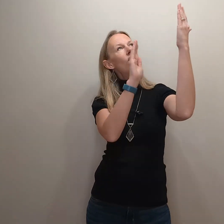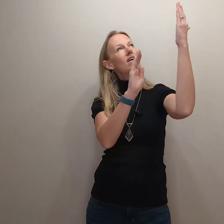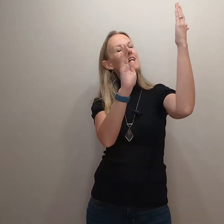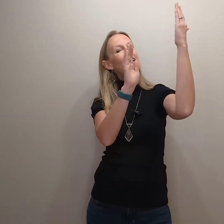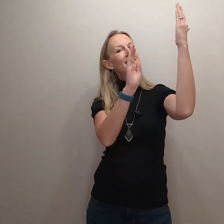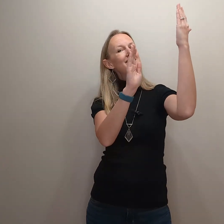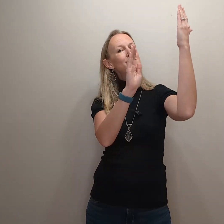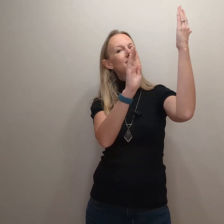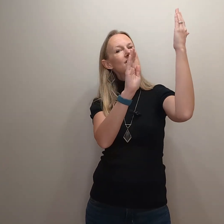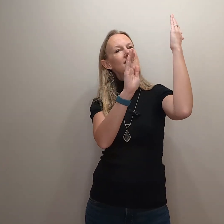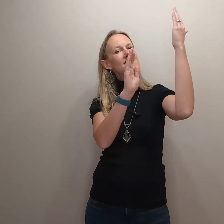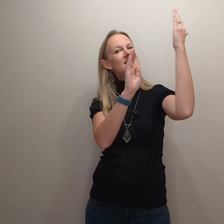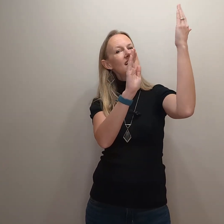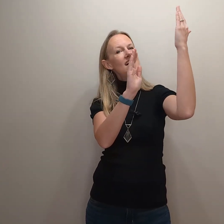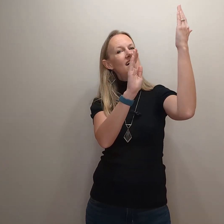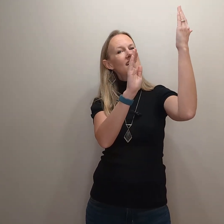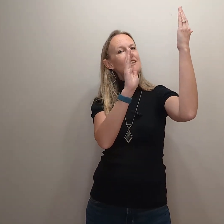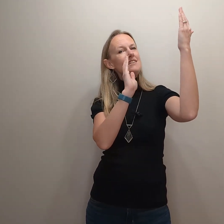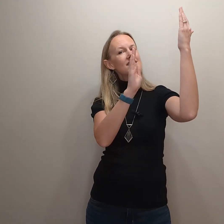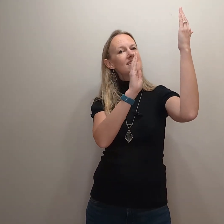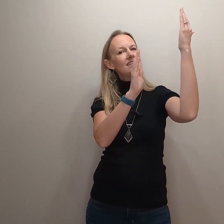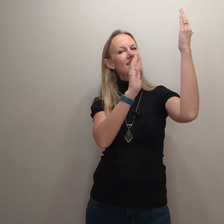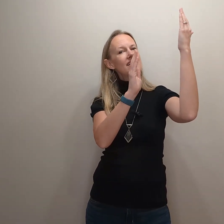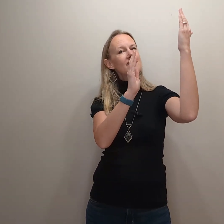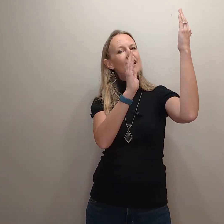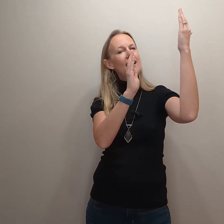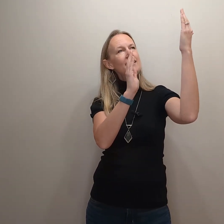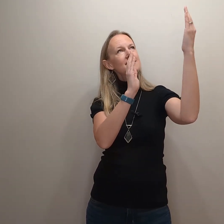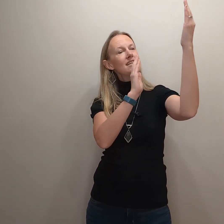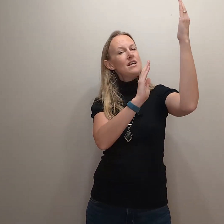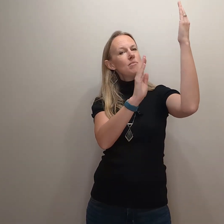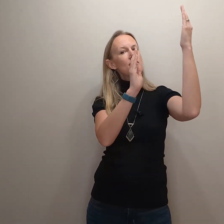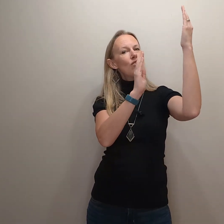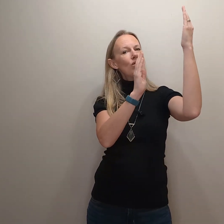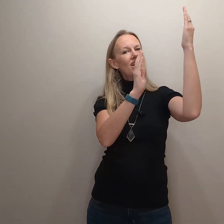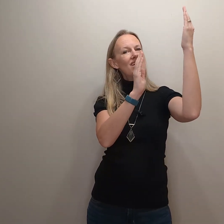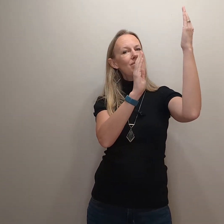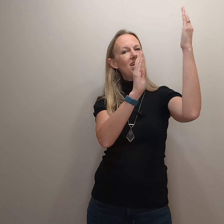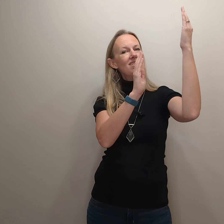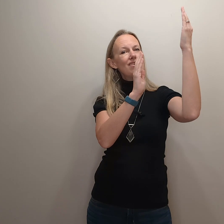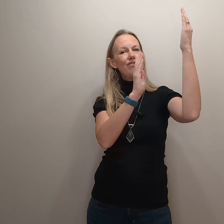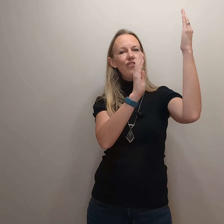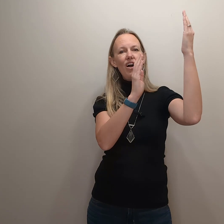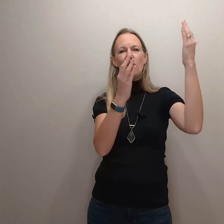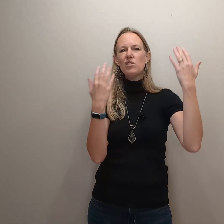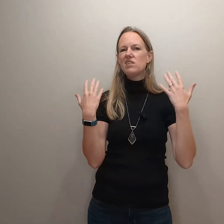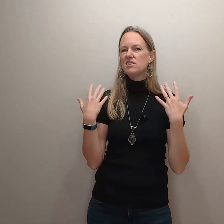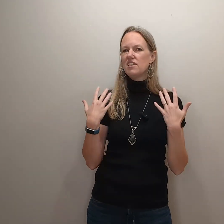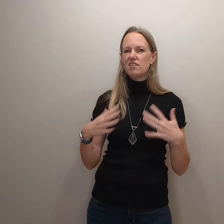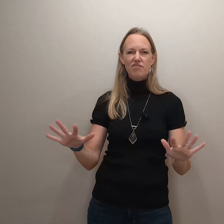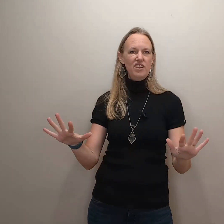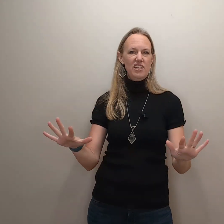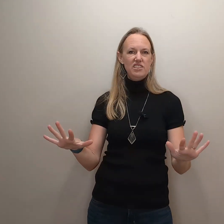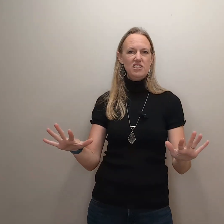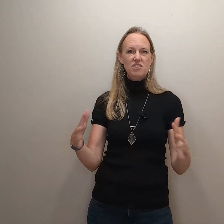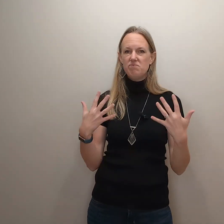before him. So this is God, and these are all the other guys. Before him, and then fall, we're going to say they're finished.